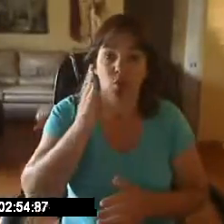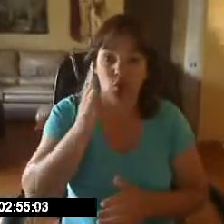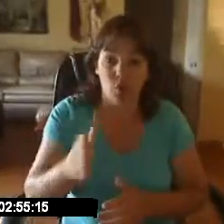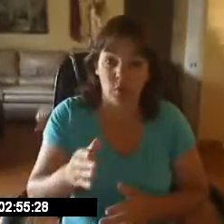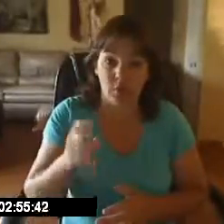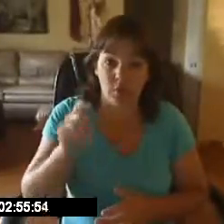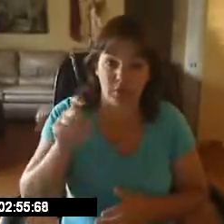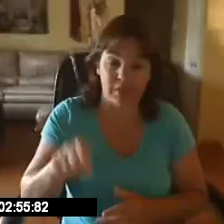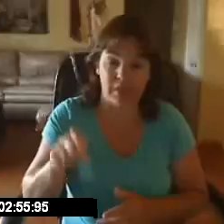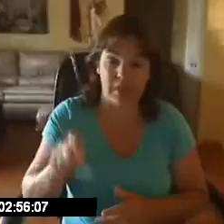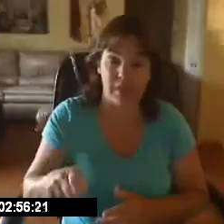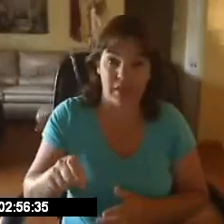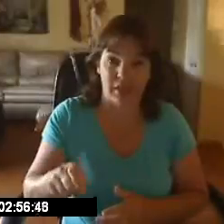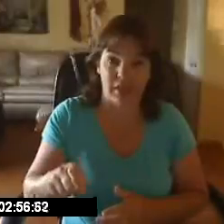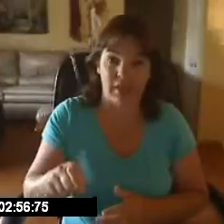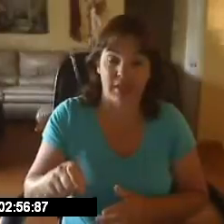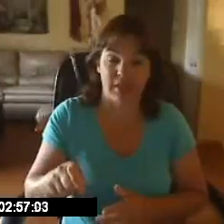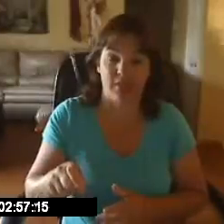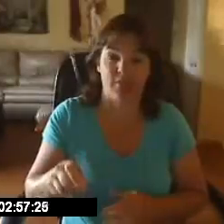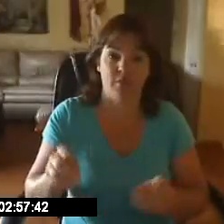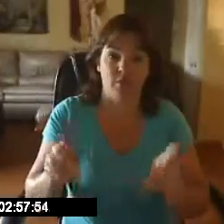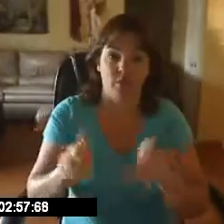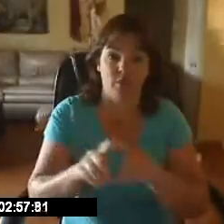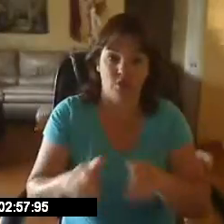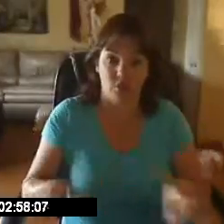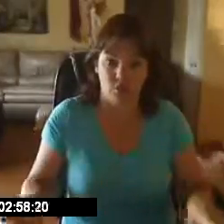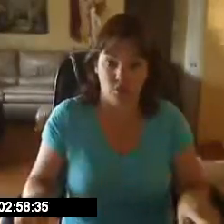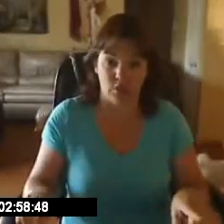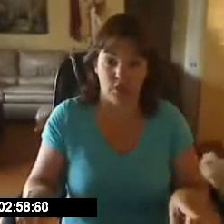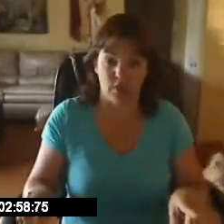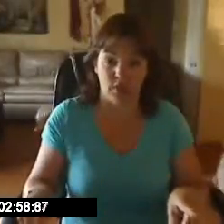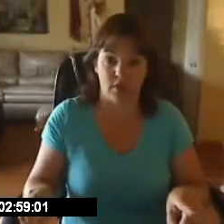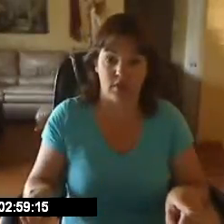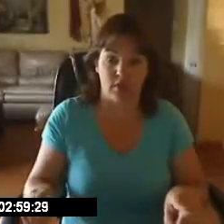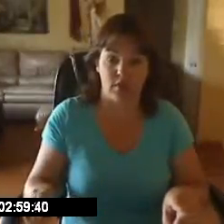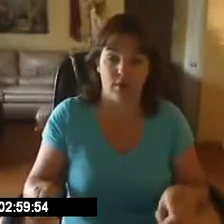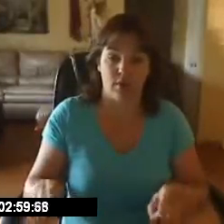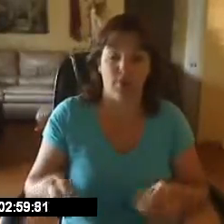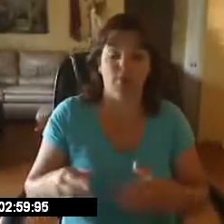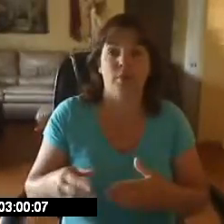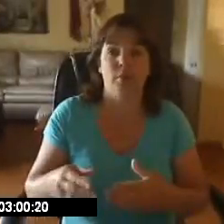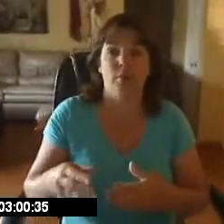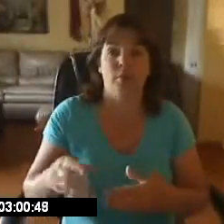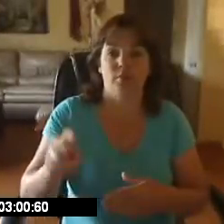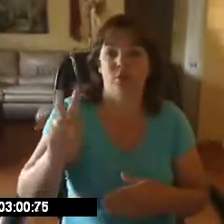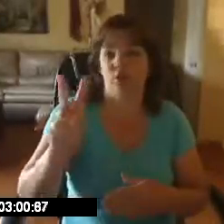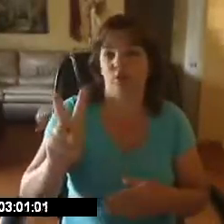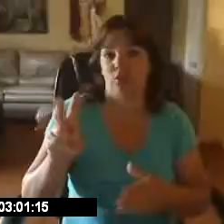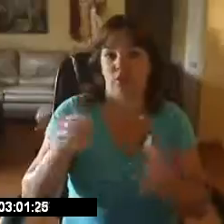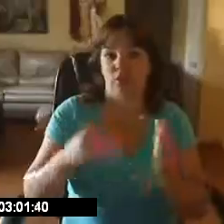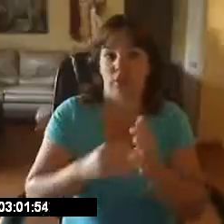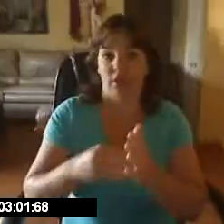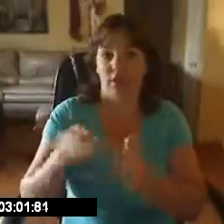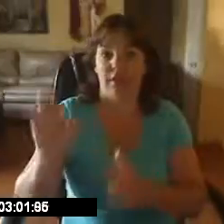have a degree starting in July of 2009, July 1st, 2009. You must have